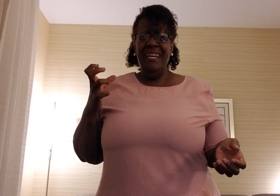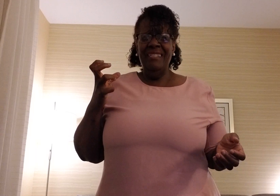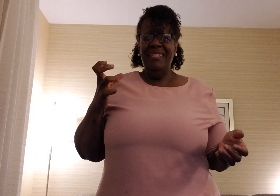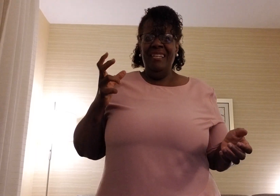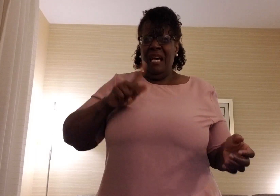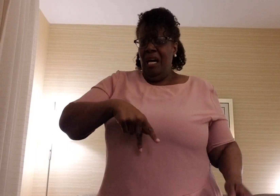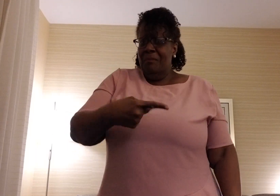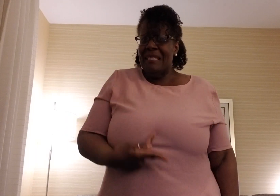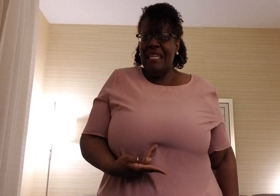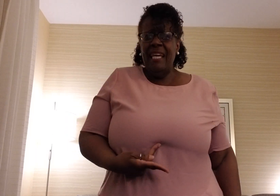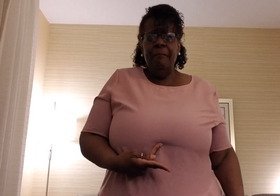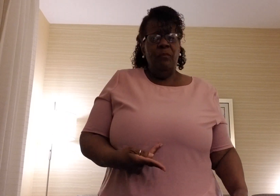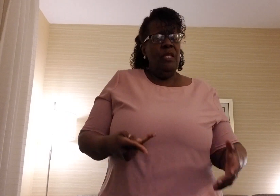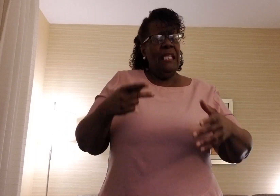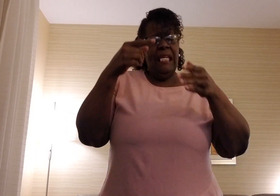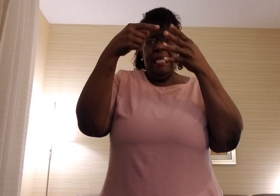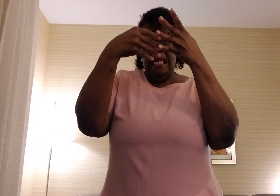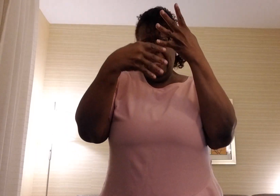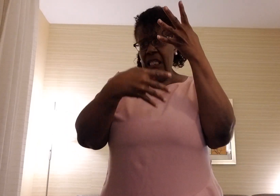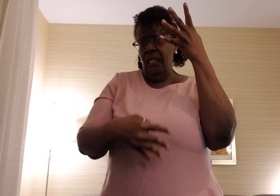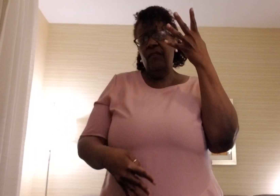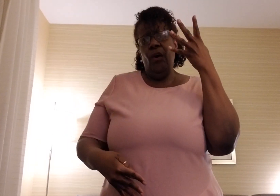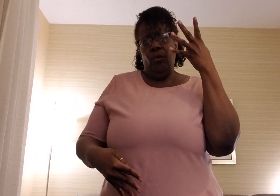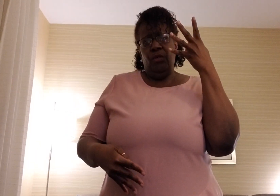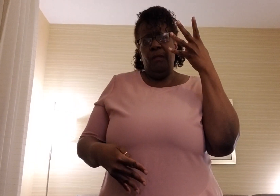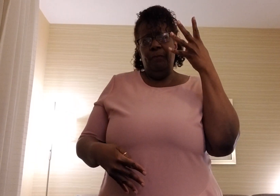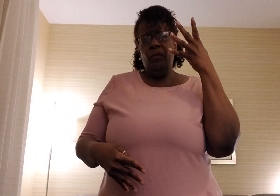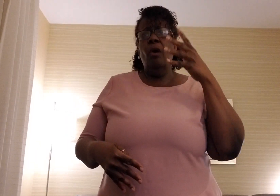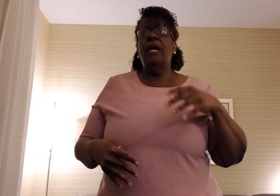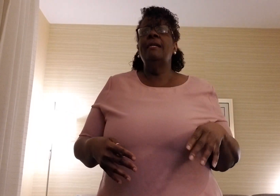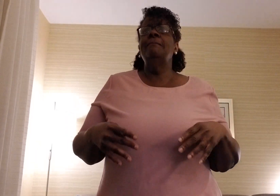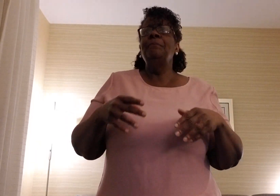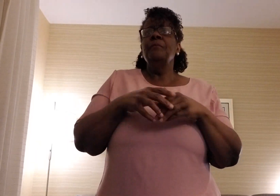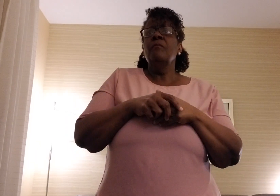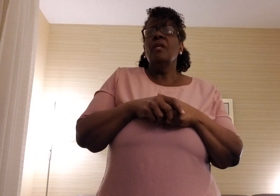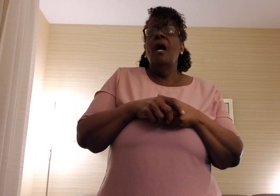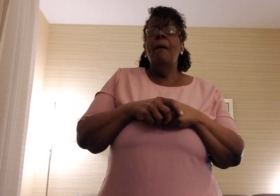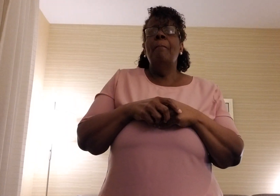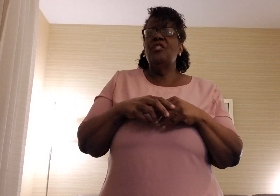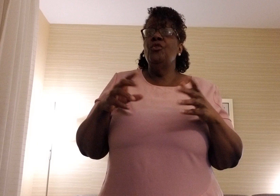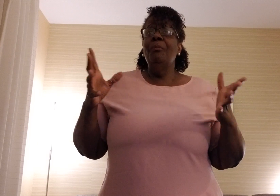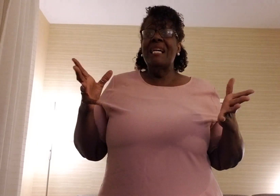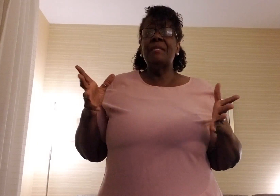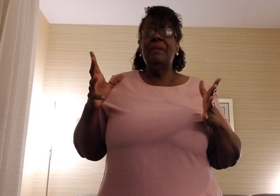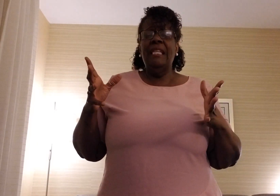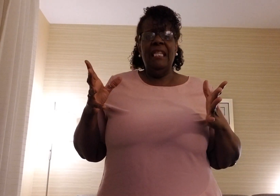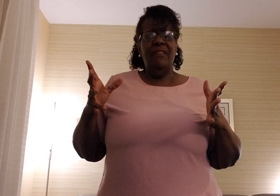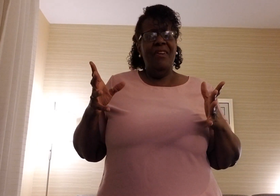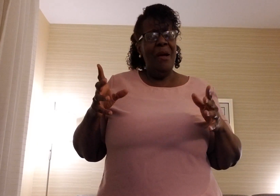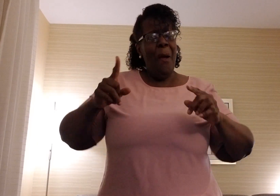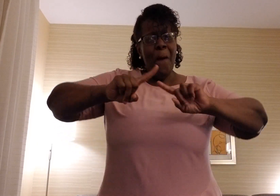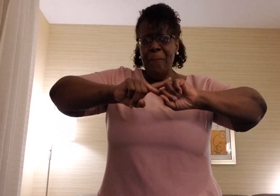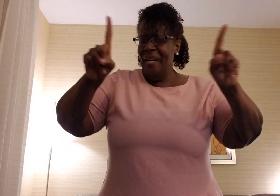mad, upset, any of those, okay? But you must believe.